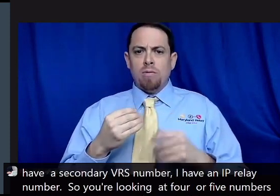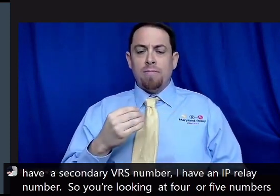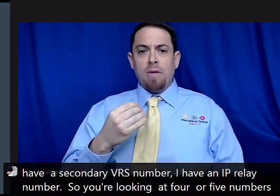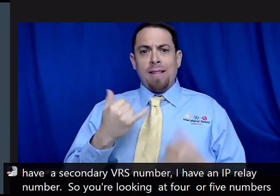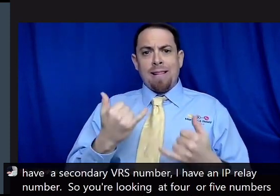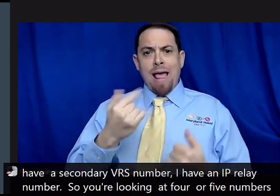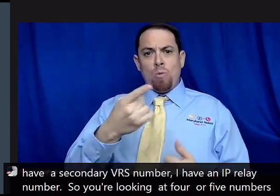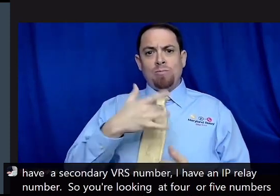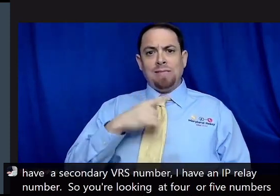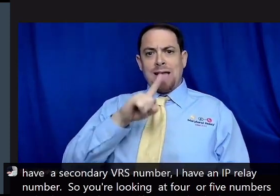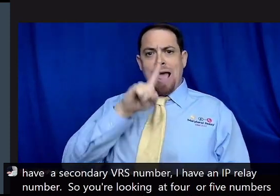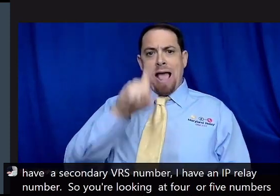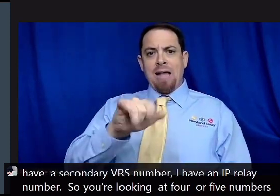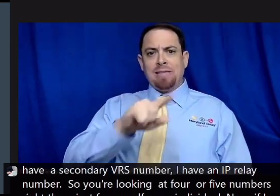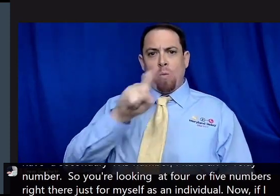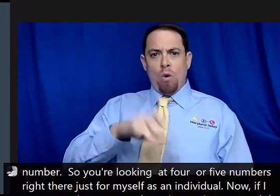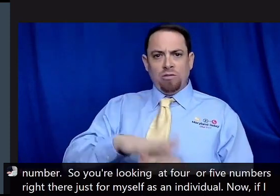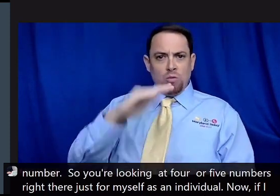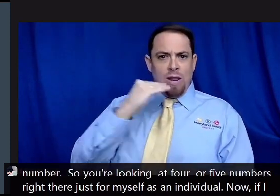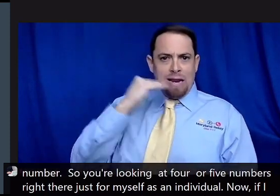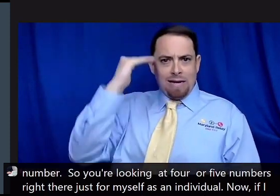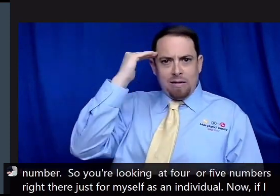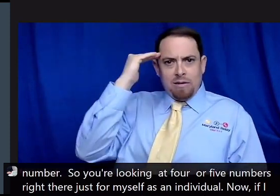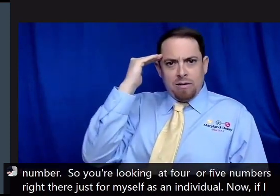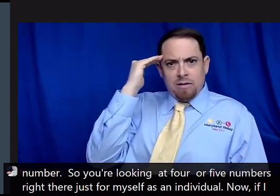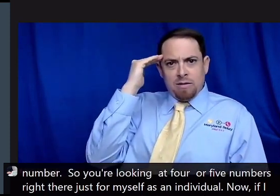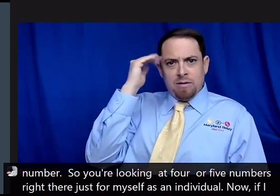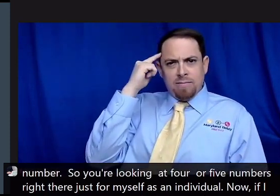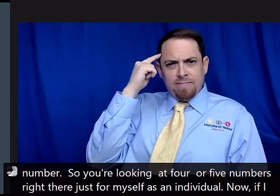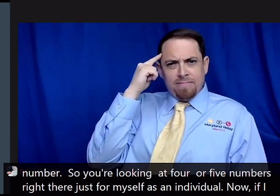and they ask me for something simple like my phone number,